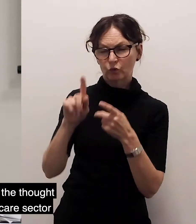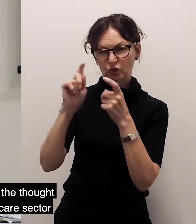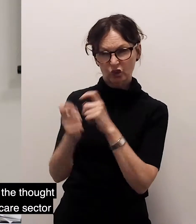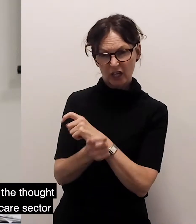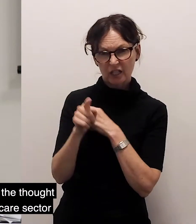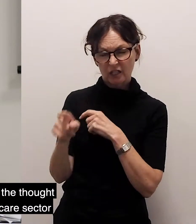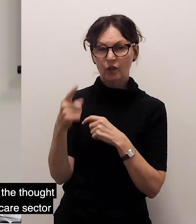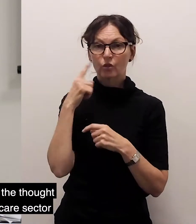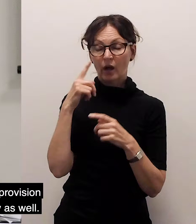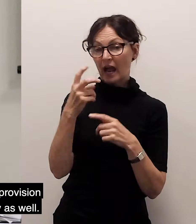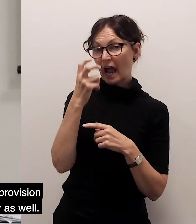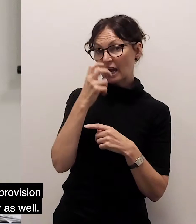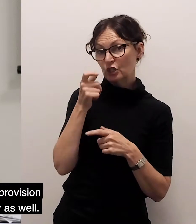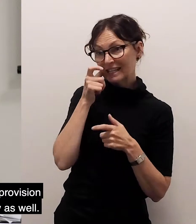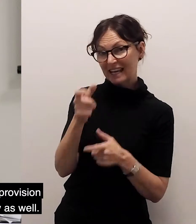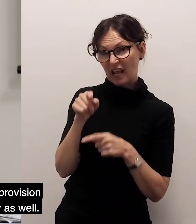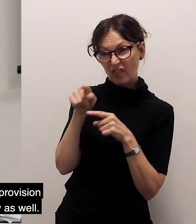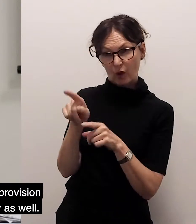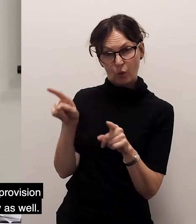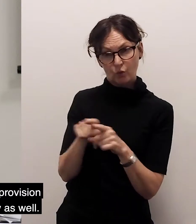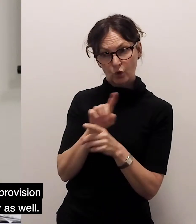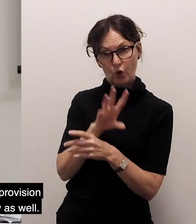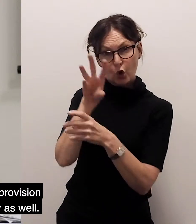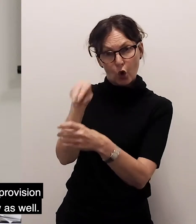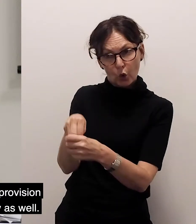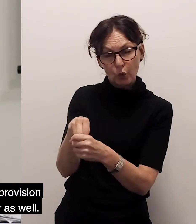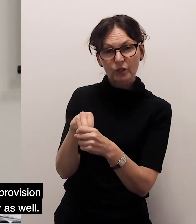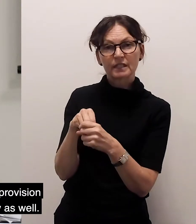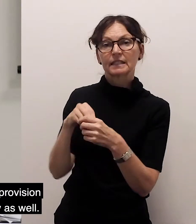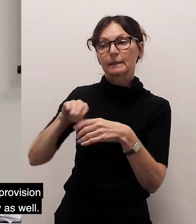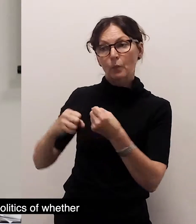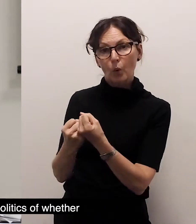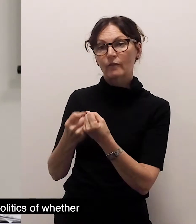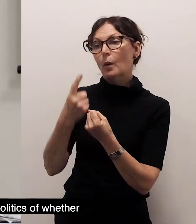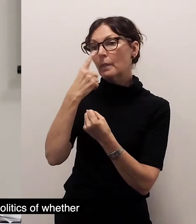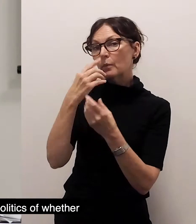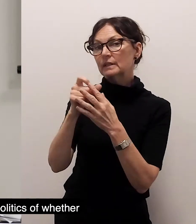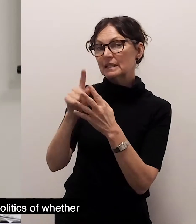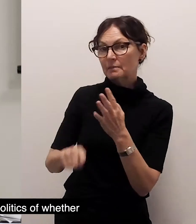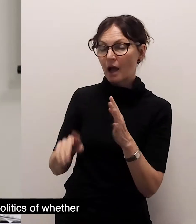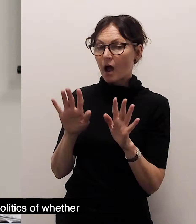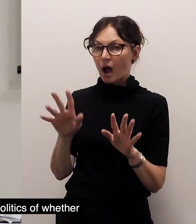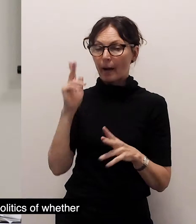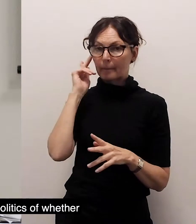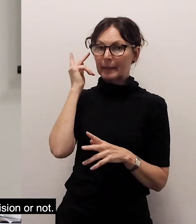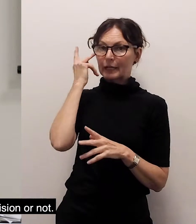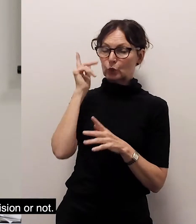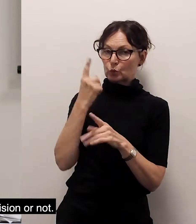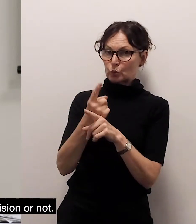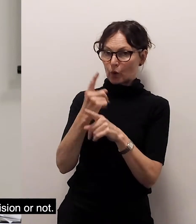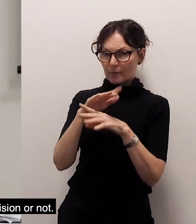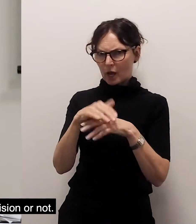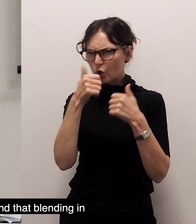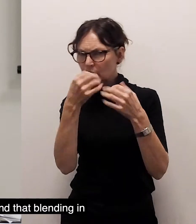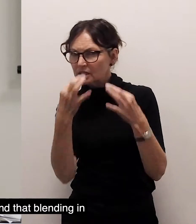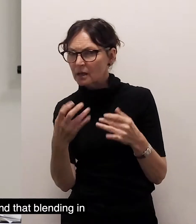thought that the aged care sector has a lot of provision for disability as well. I won't get into the politics of whether it's a good